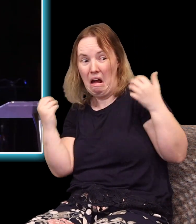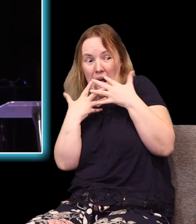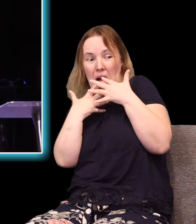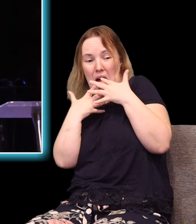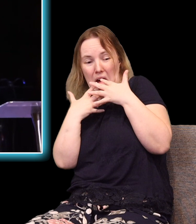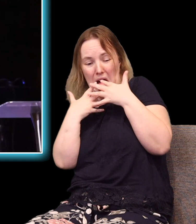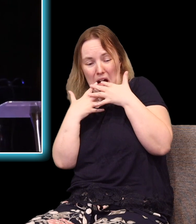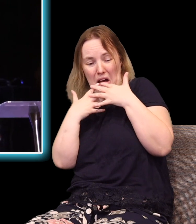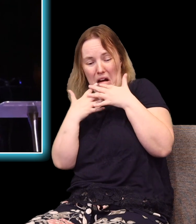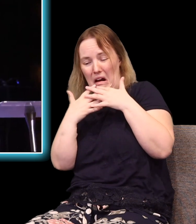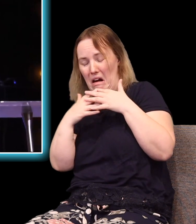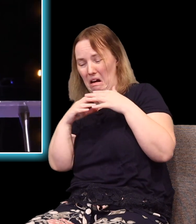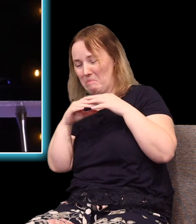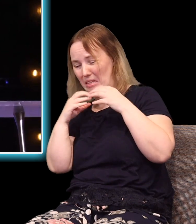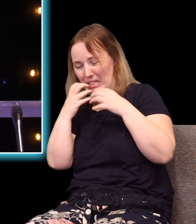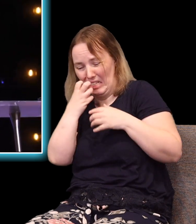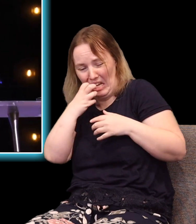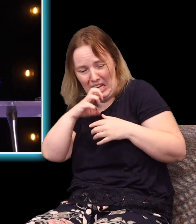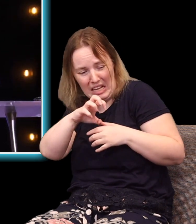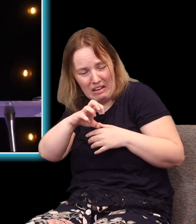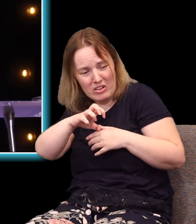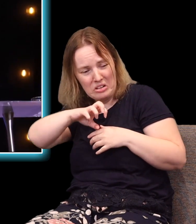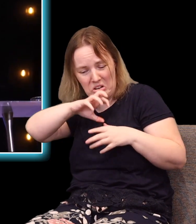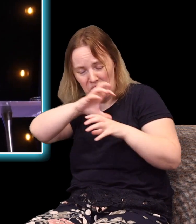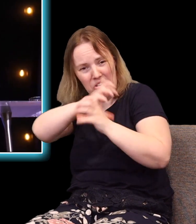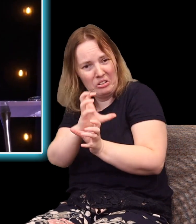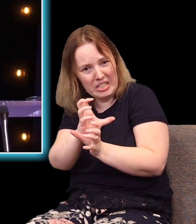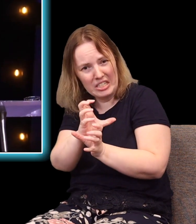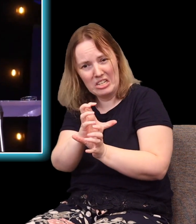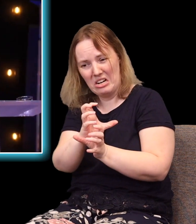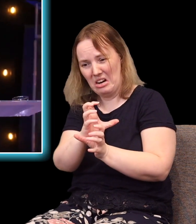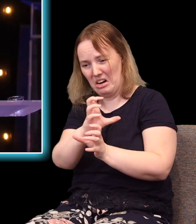by the hideousness of the evil, the creature that you would see as well, that person who's not